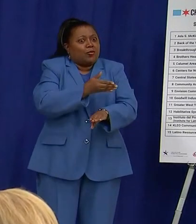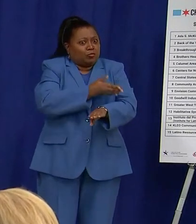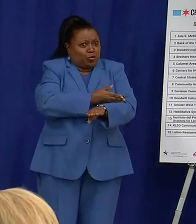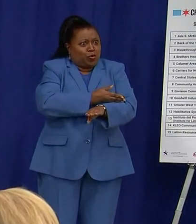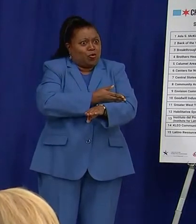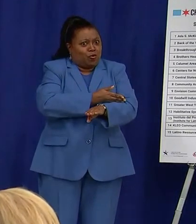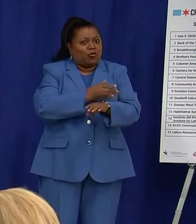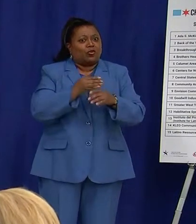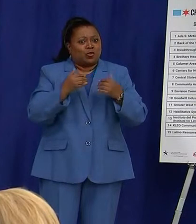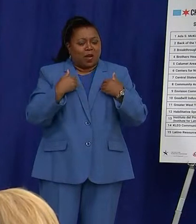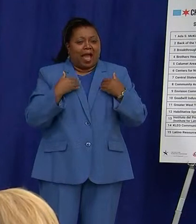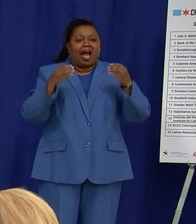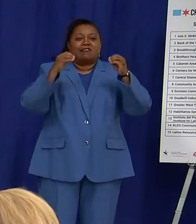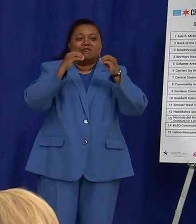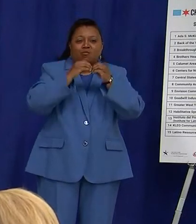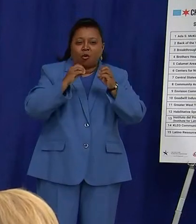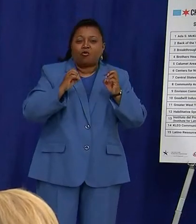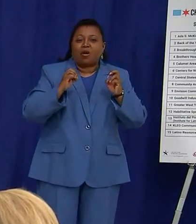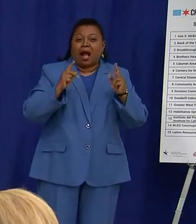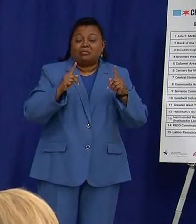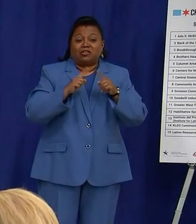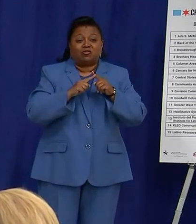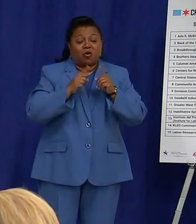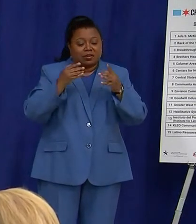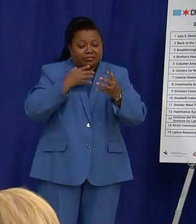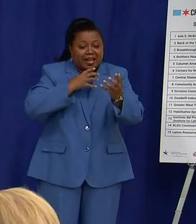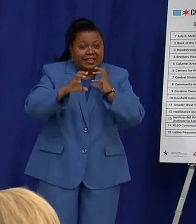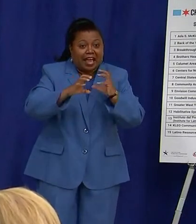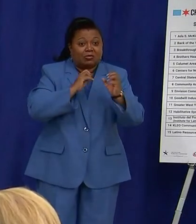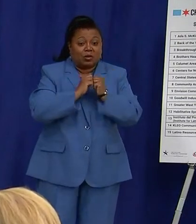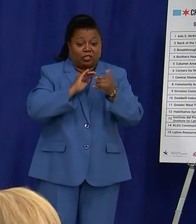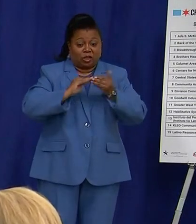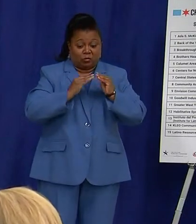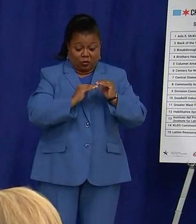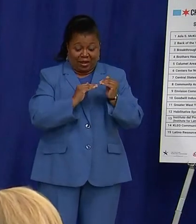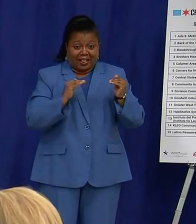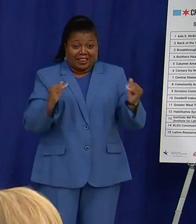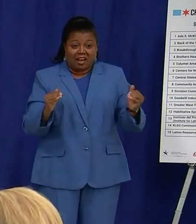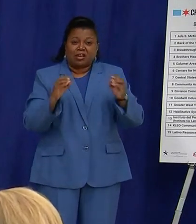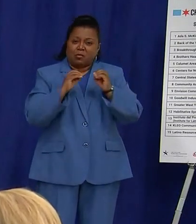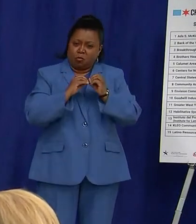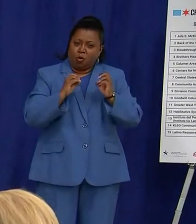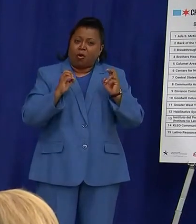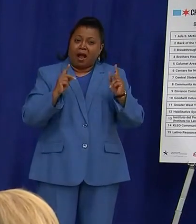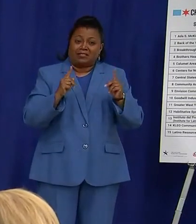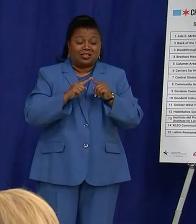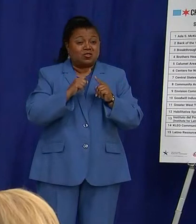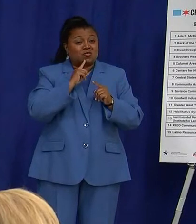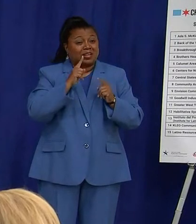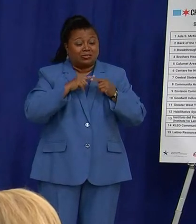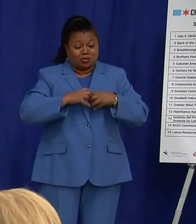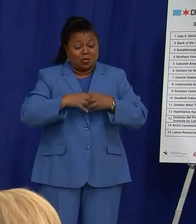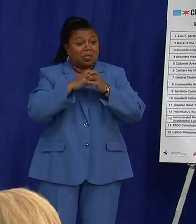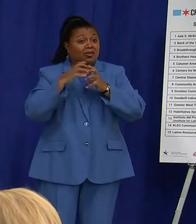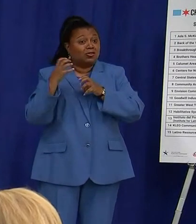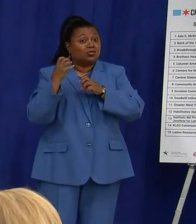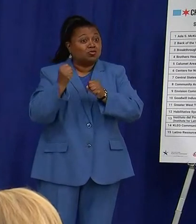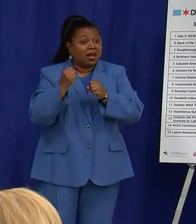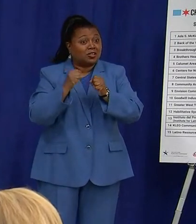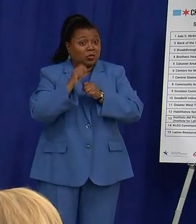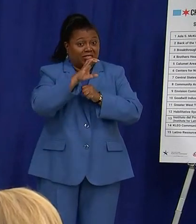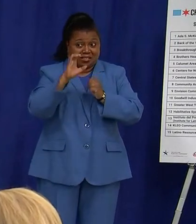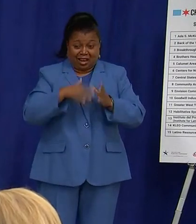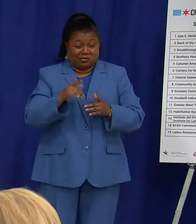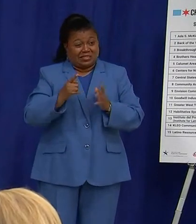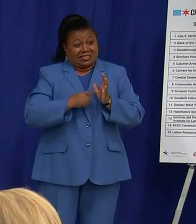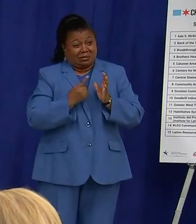on our metrics, to have more opportunities for engagement at the community level, and more opportunities, frankly, to build trust with